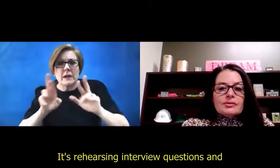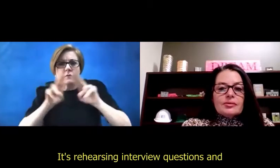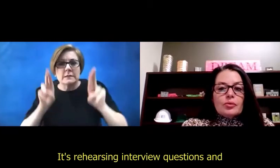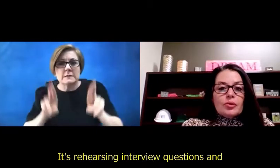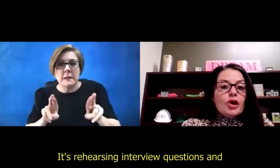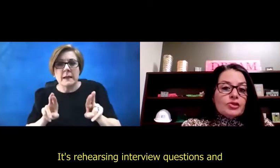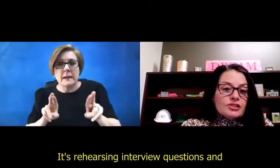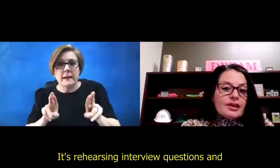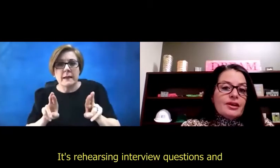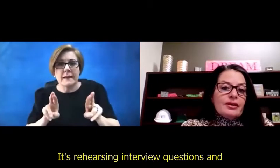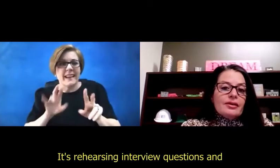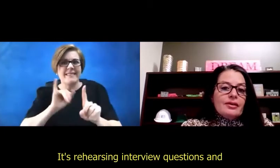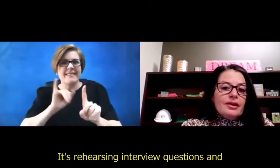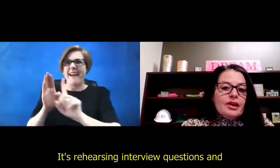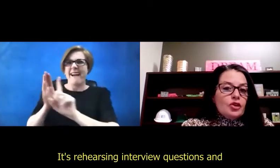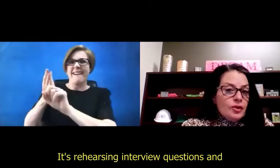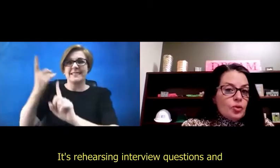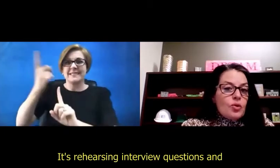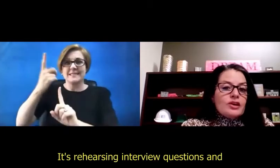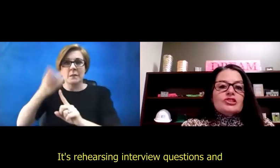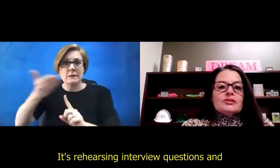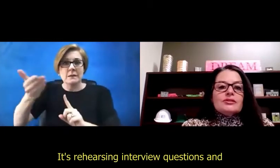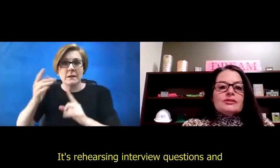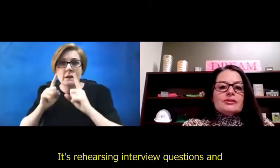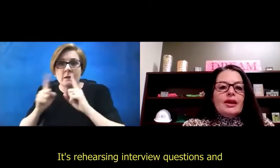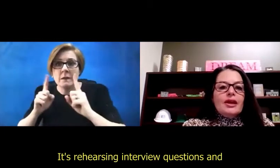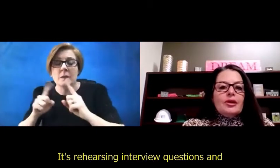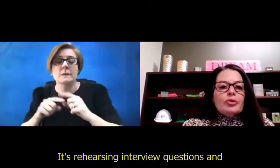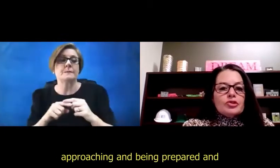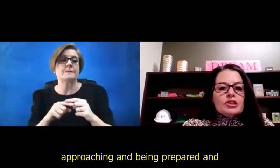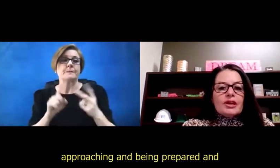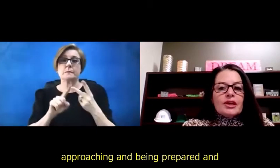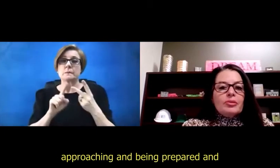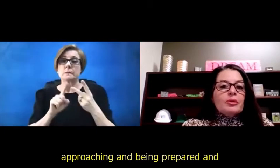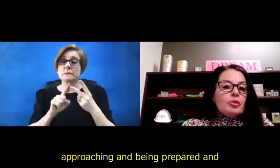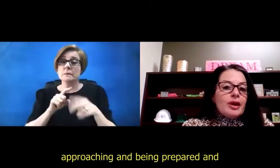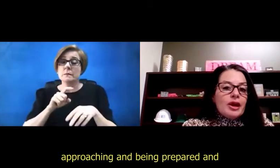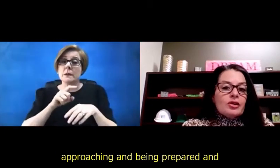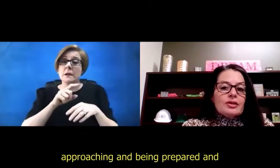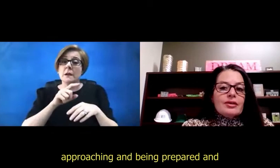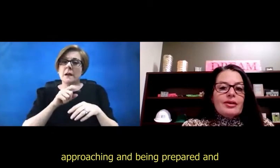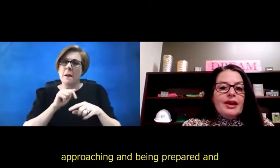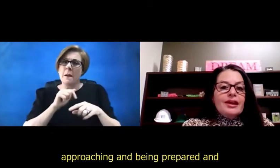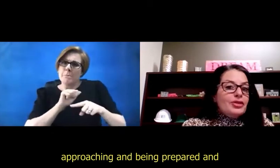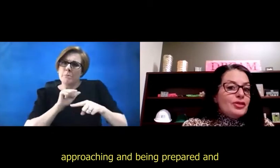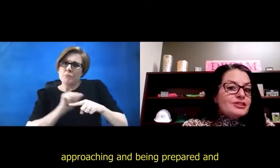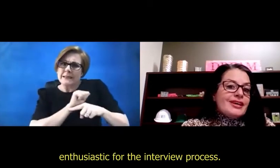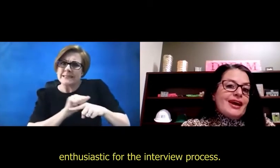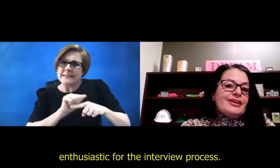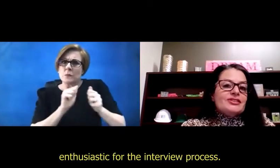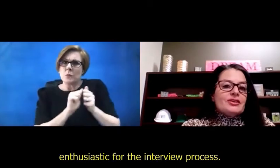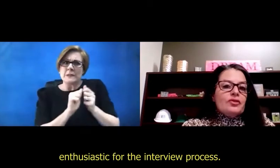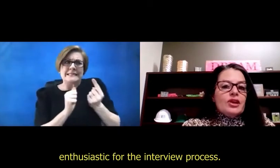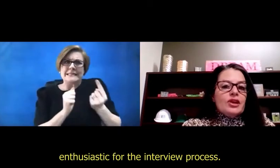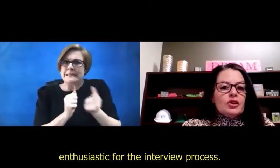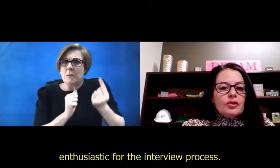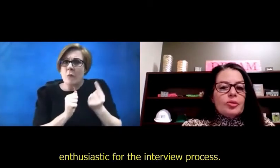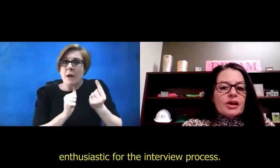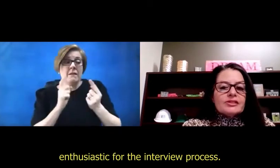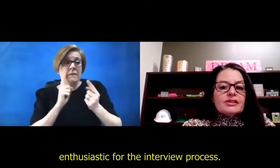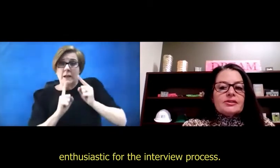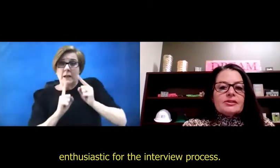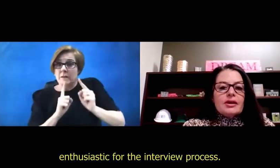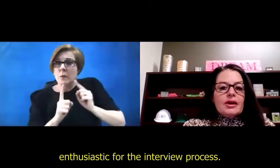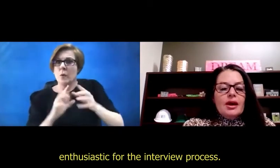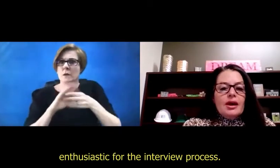It's rehearsing interview questions and approaching and being prepared and enthusiastic for the